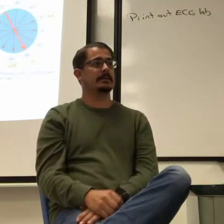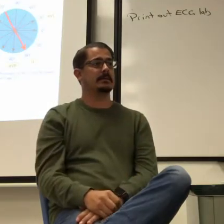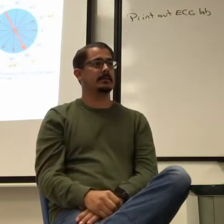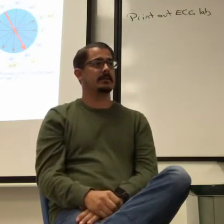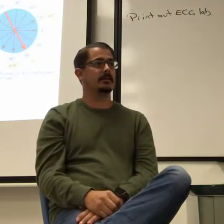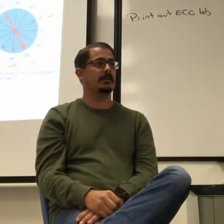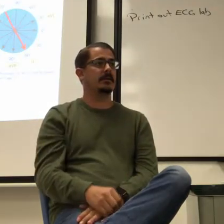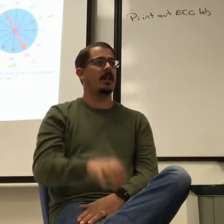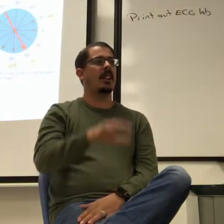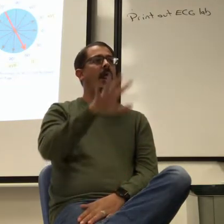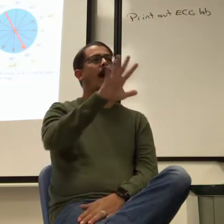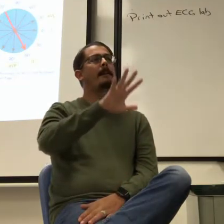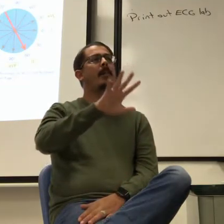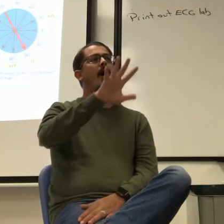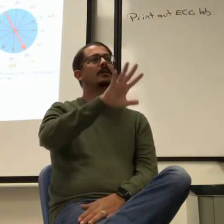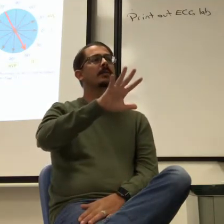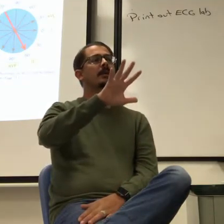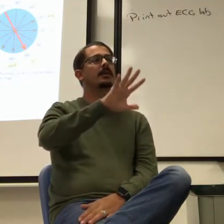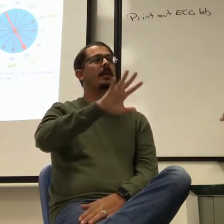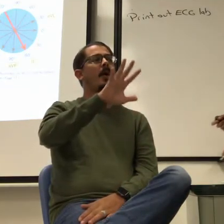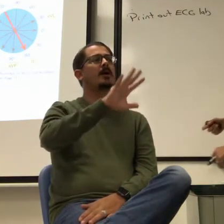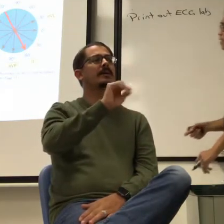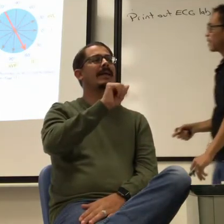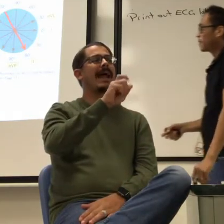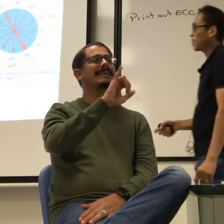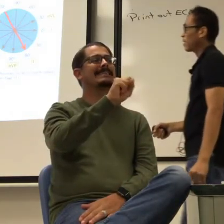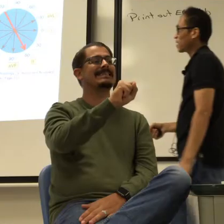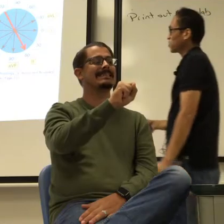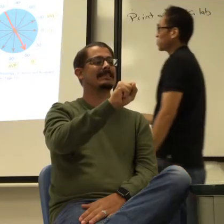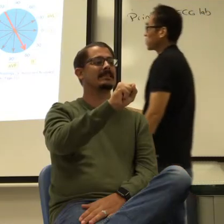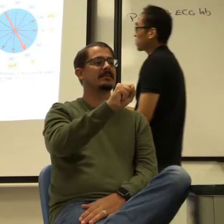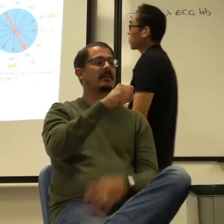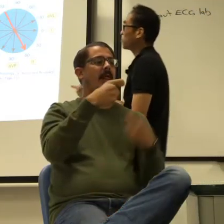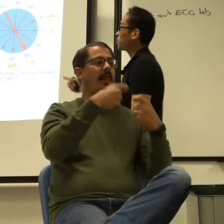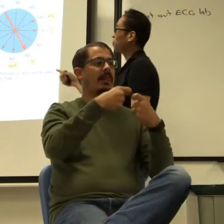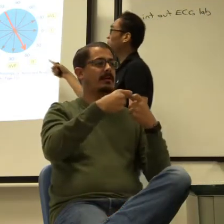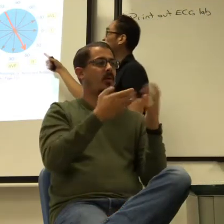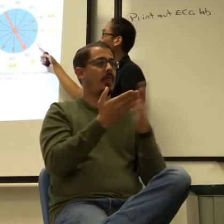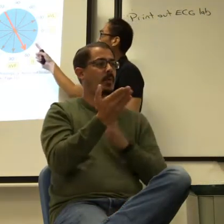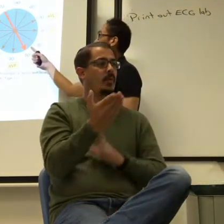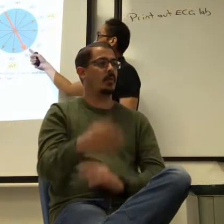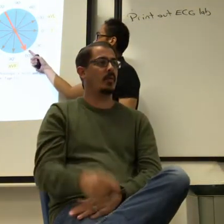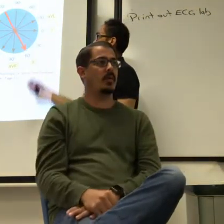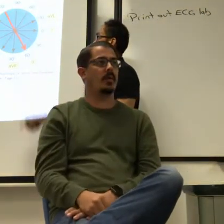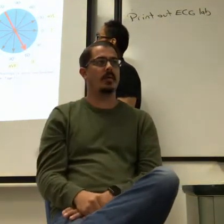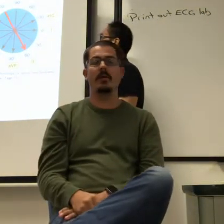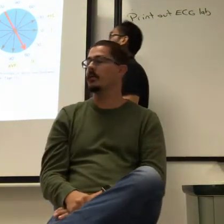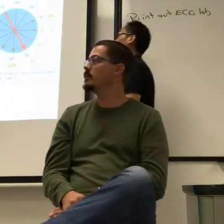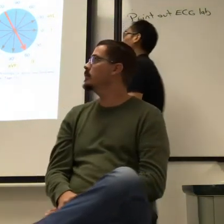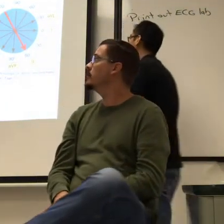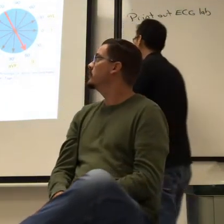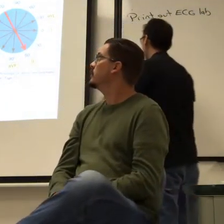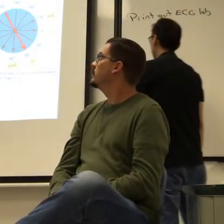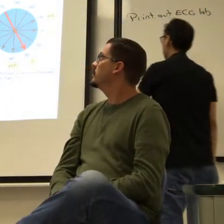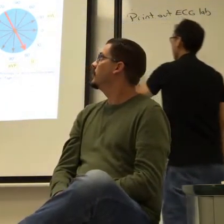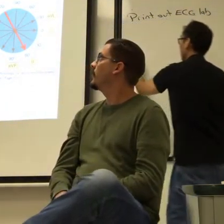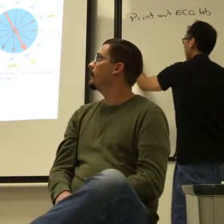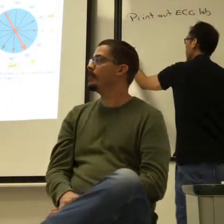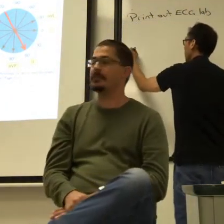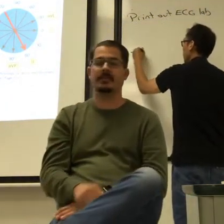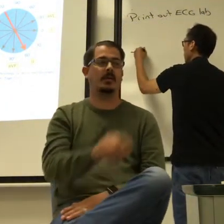Here's the approximate axes that the electrical signal goes through. So this lead two, where you see